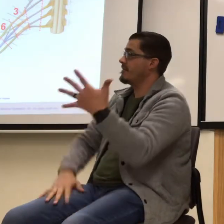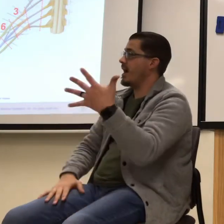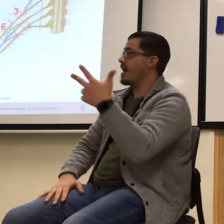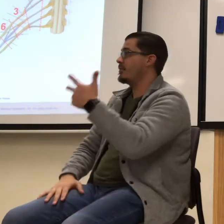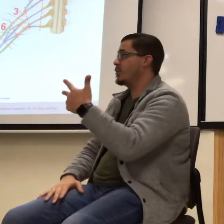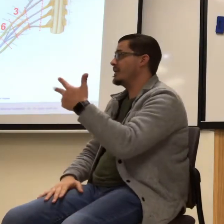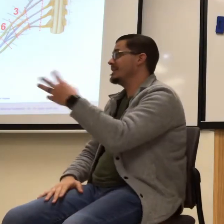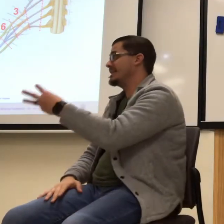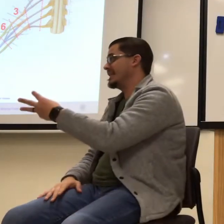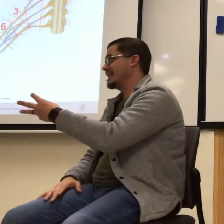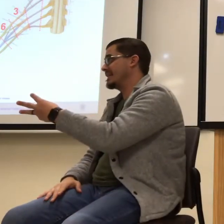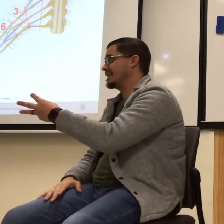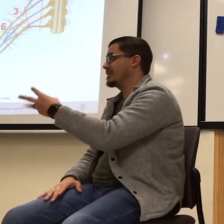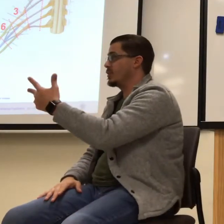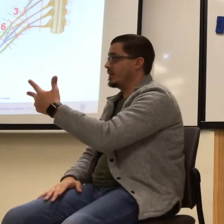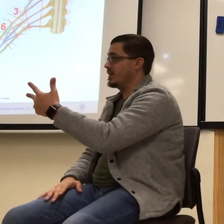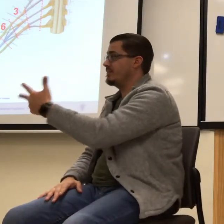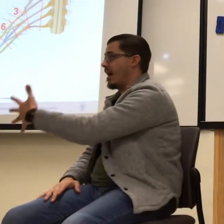5 rami, 3 trunk, 6 divisions.